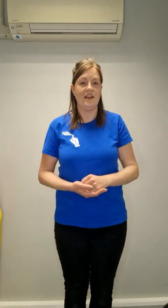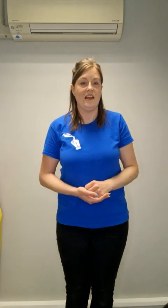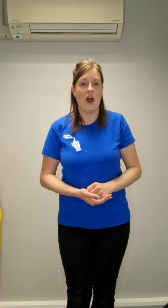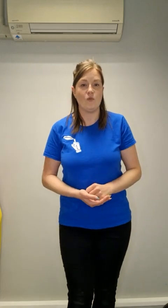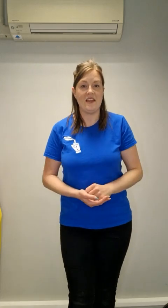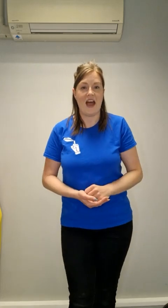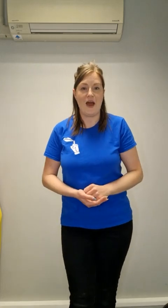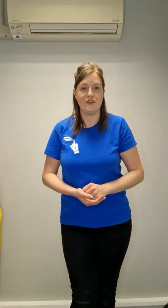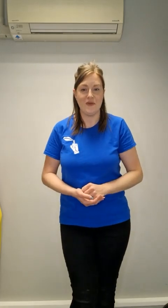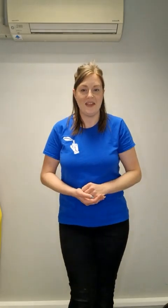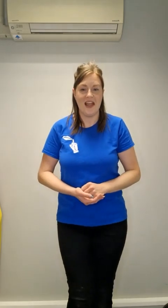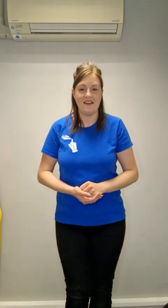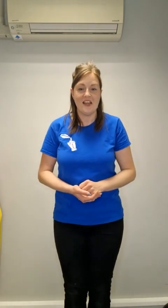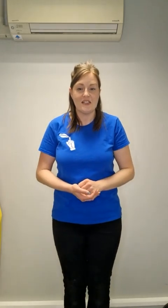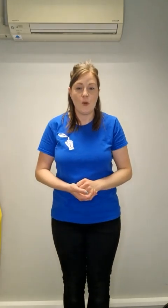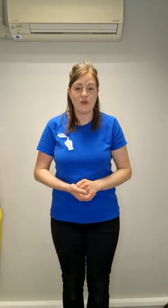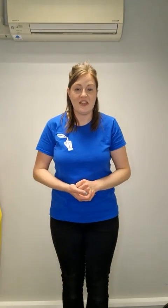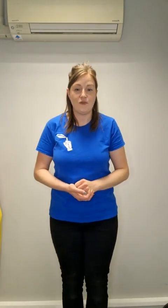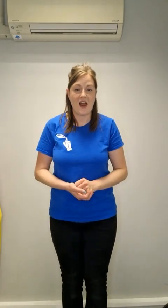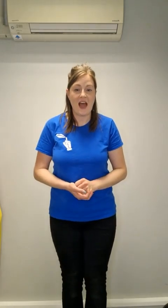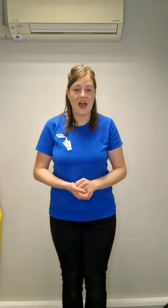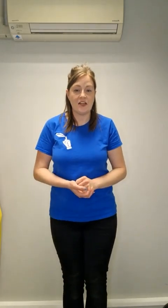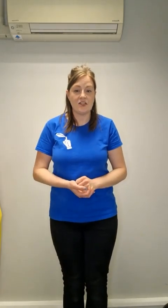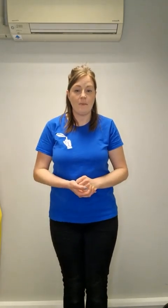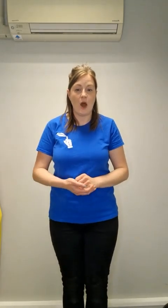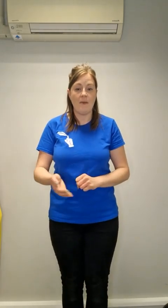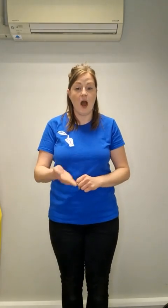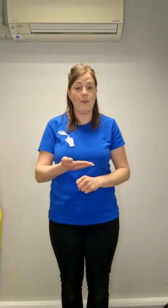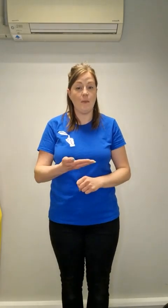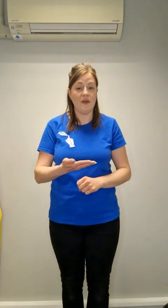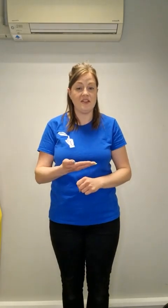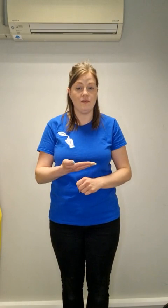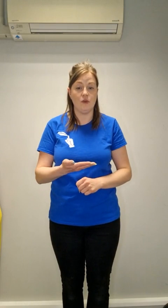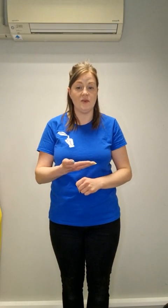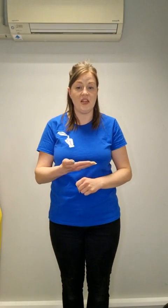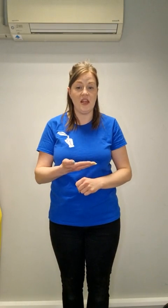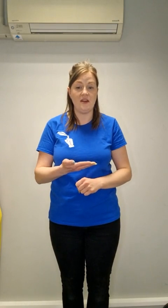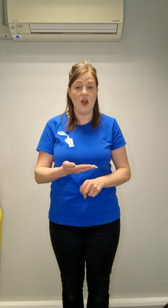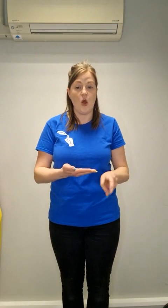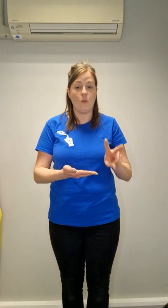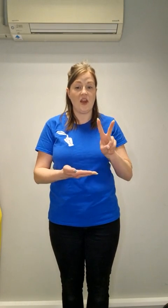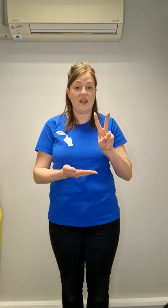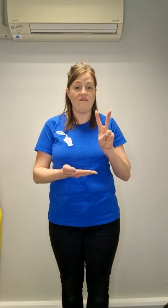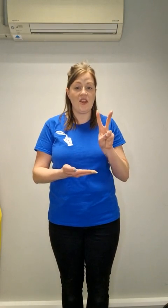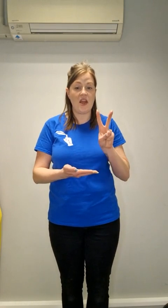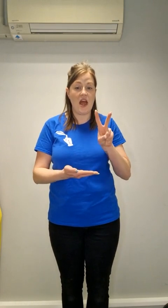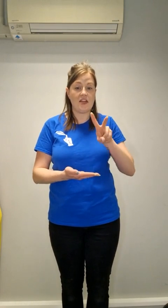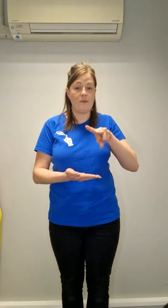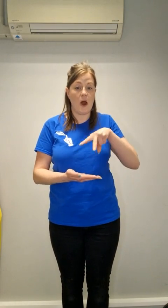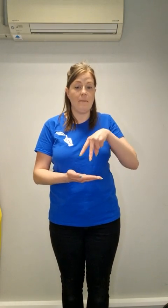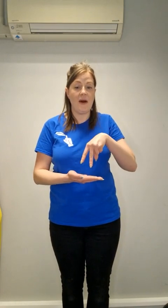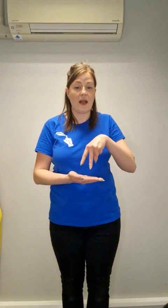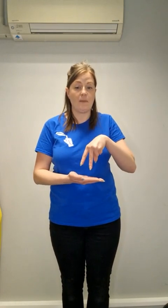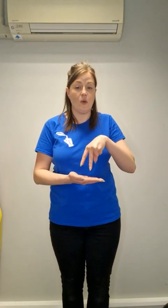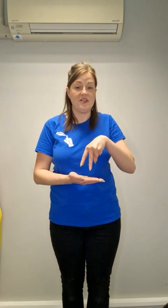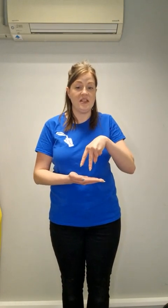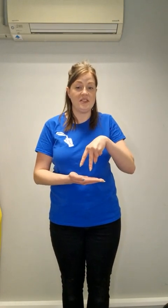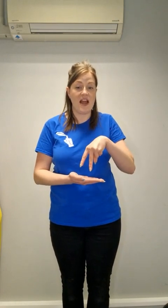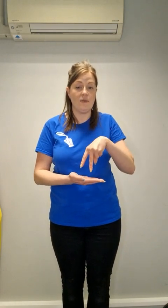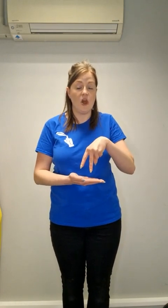I'll read that out to you again. Supporting flat hand, palm up, pointing forward in. Working V hand, palm back, pointing down.